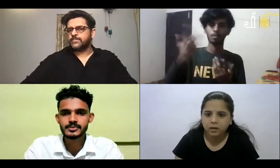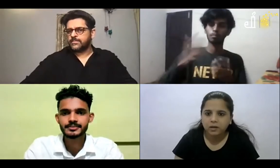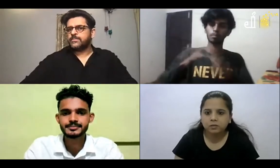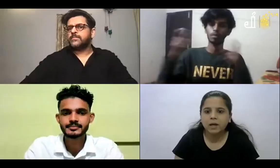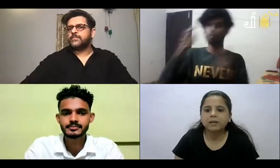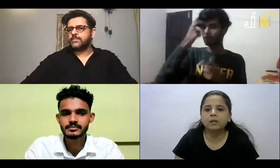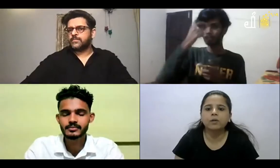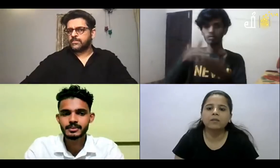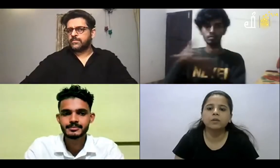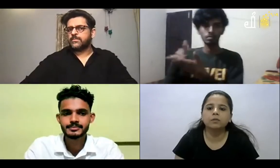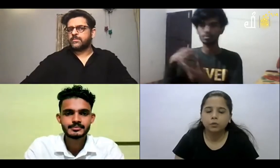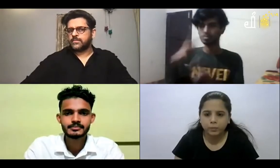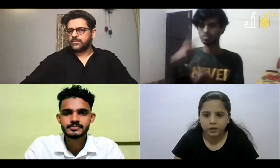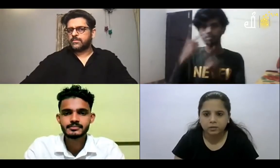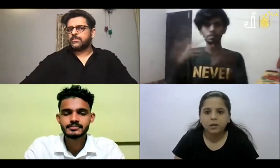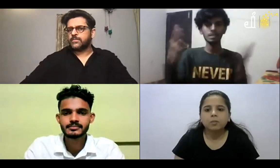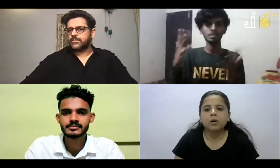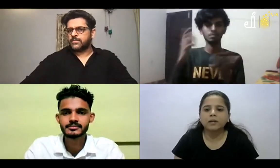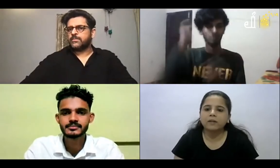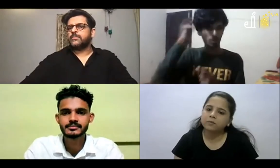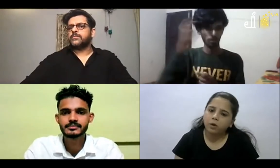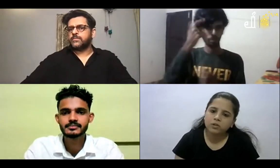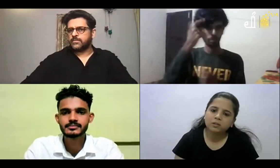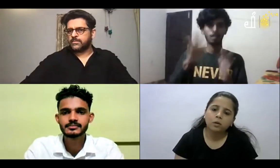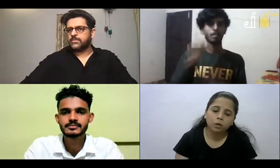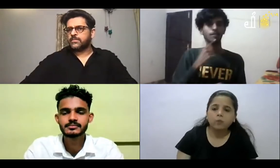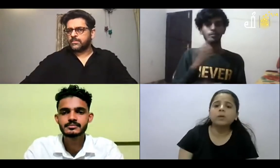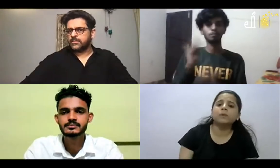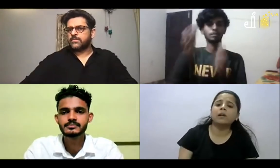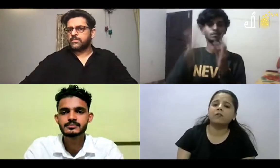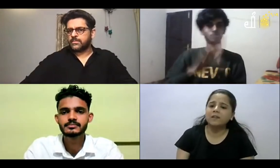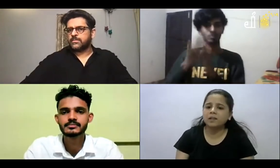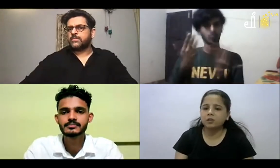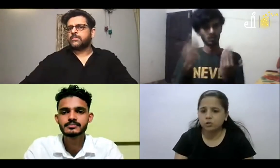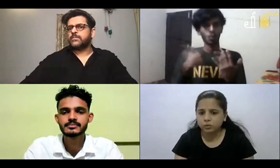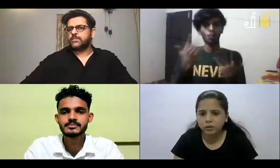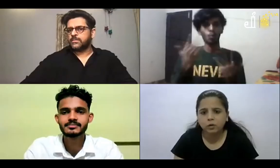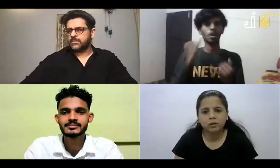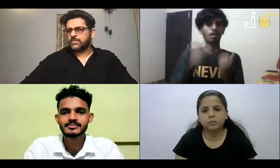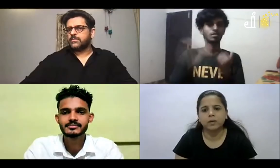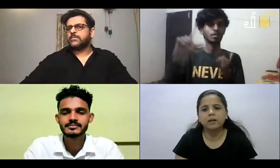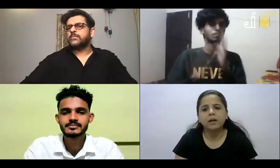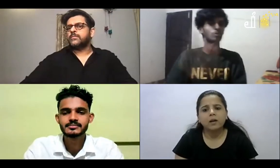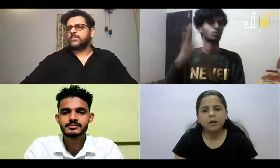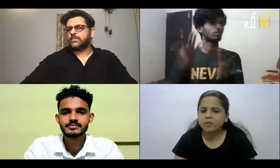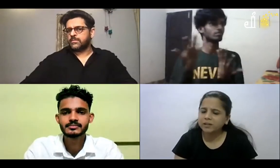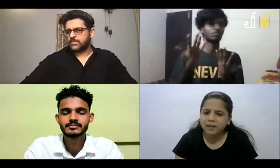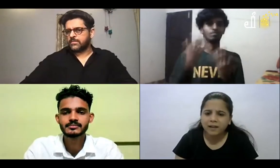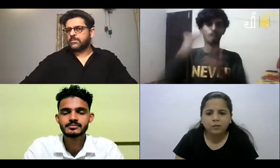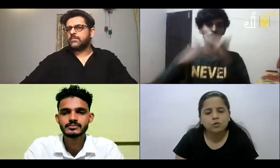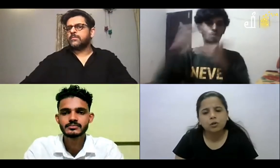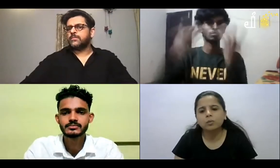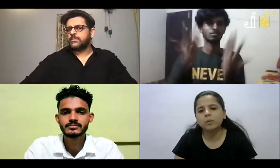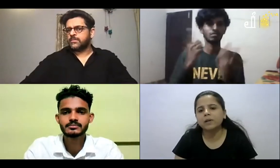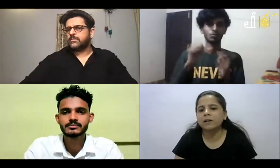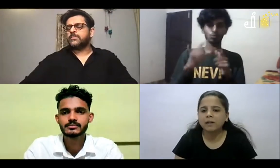aware so that they could have their own opinion. Because I'm watching a lot of people are facing issues with the cochlear implant. But with the sign